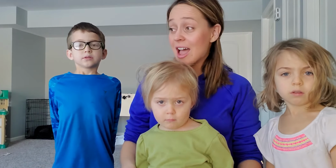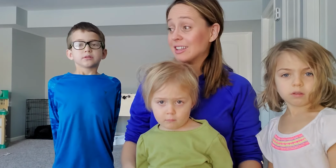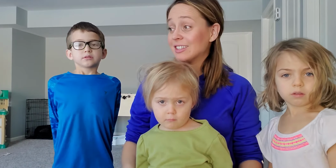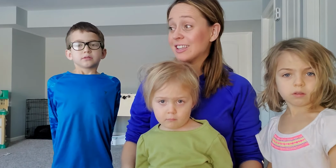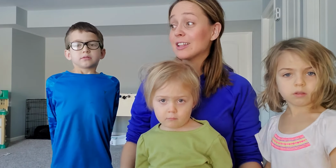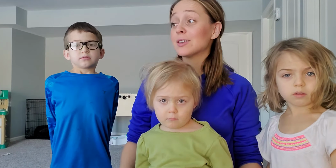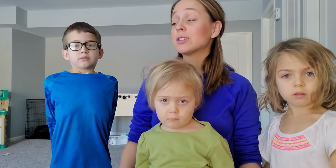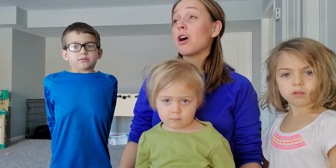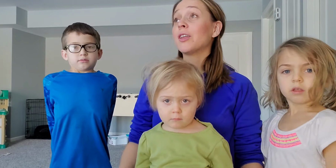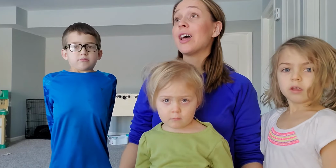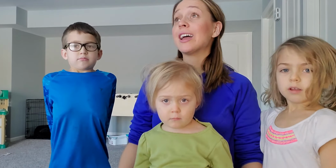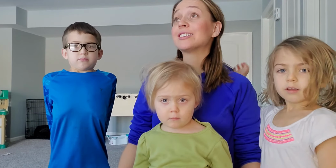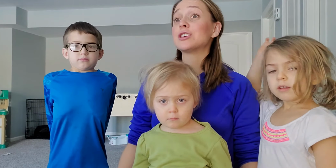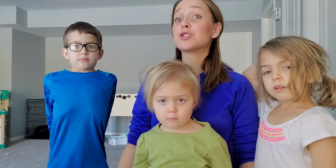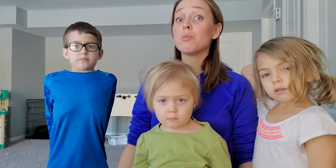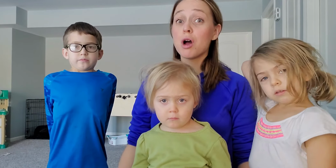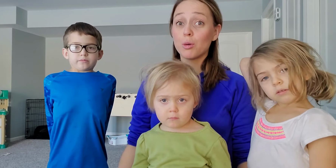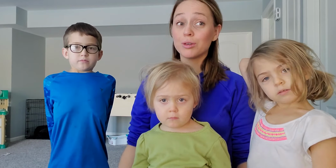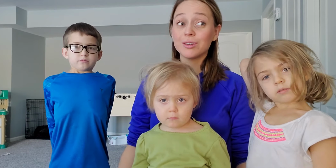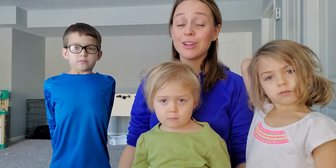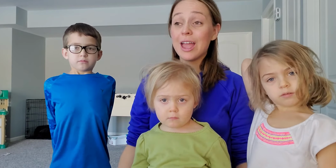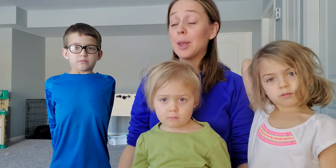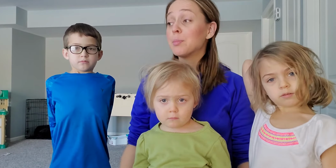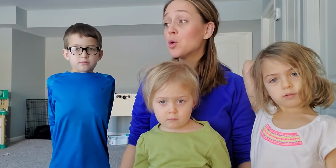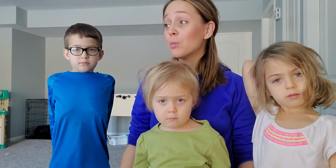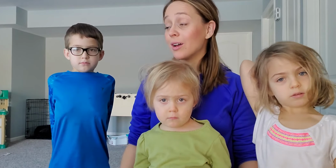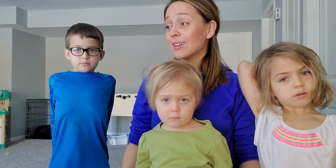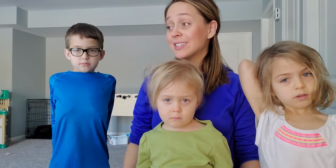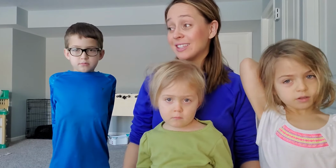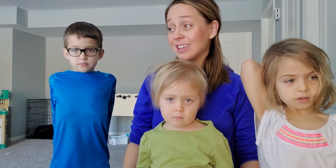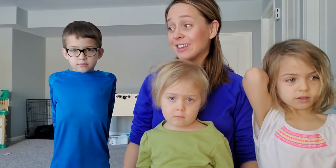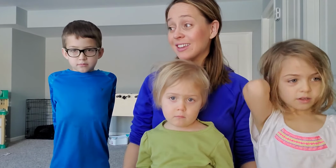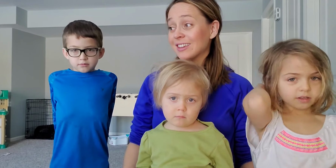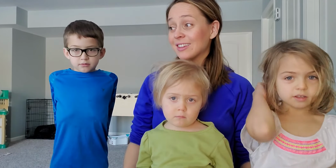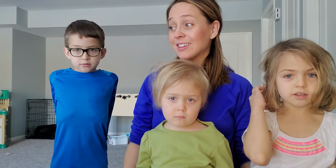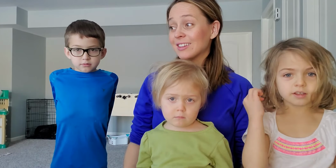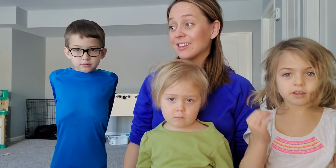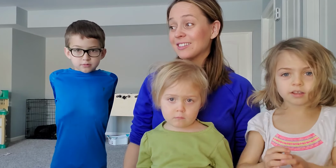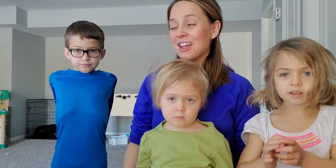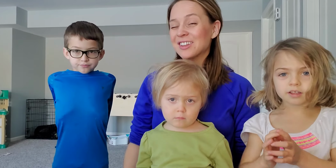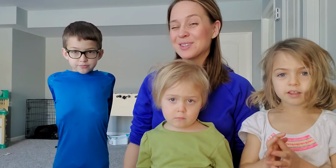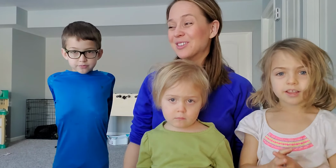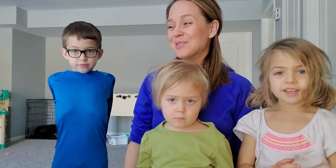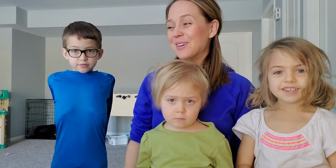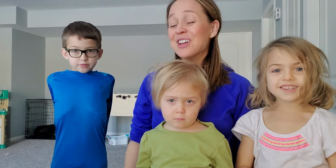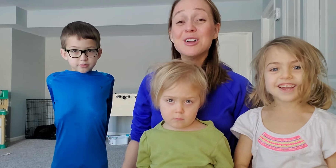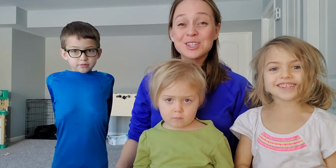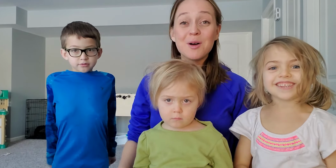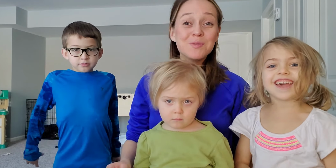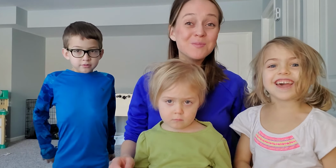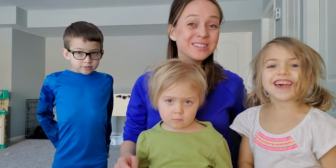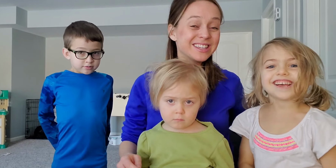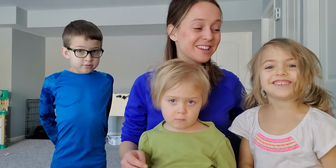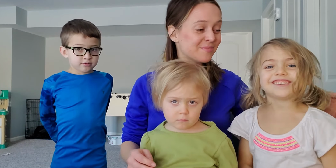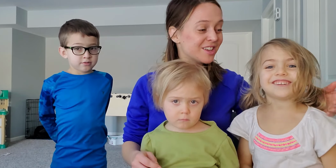And it's a song that Timon and Pumbaa sing. Not Simone Timon. Timon and Pumbaa sing.